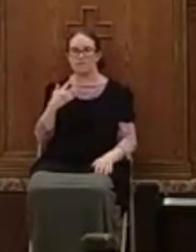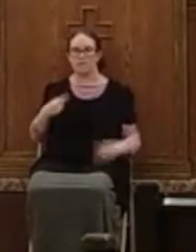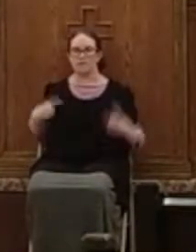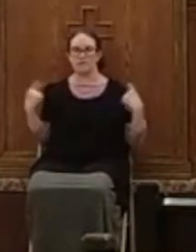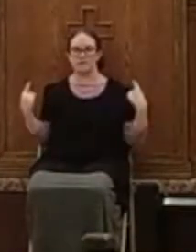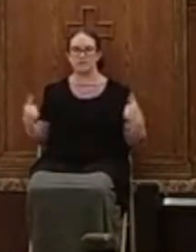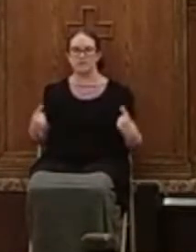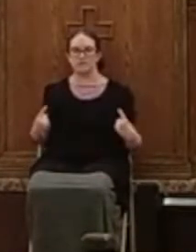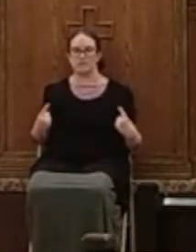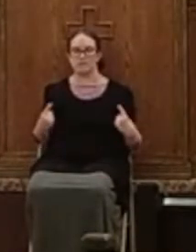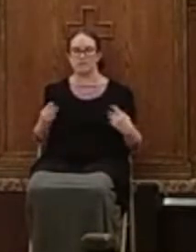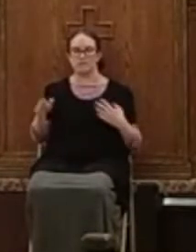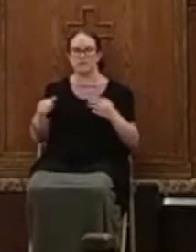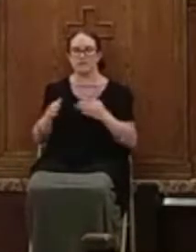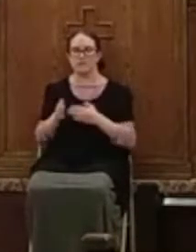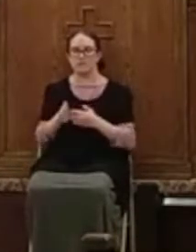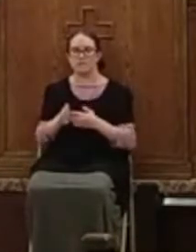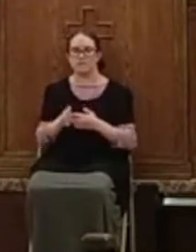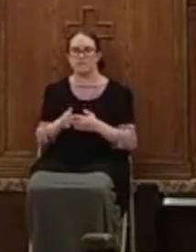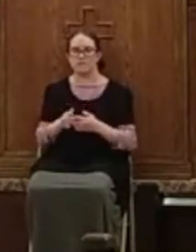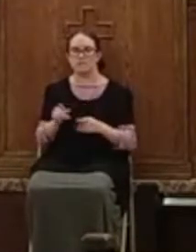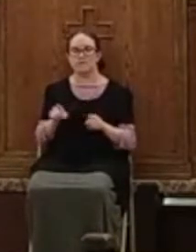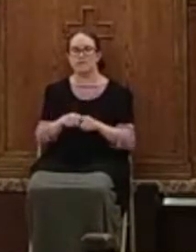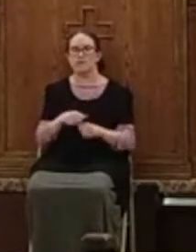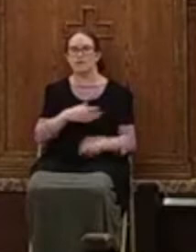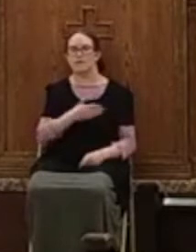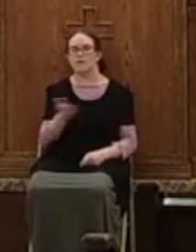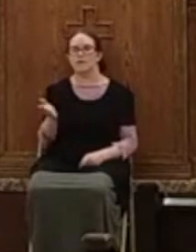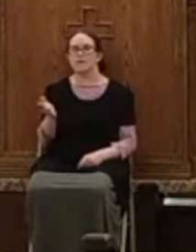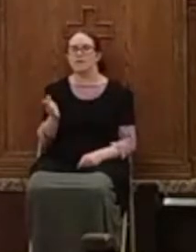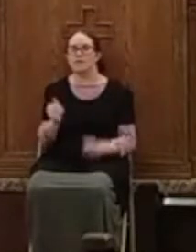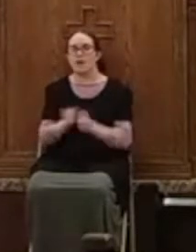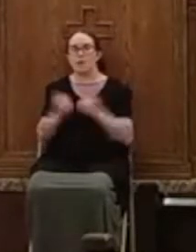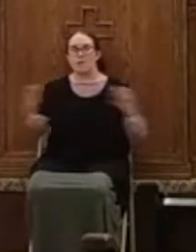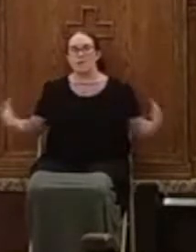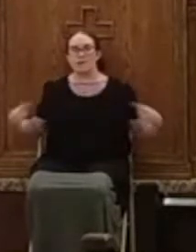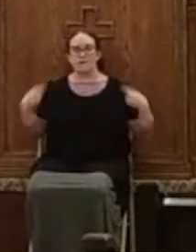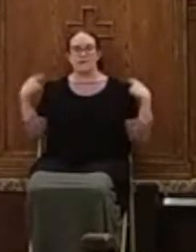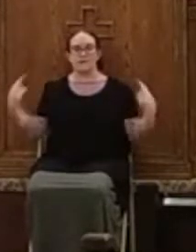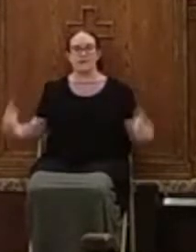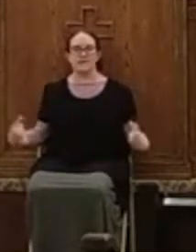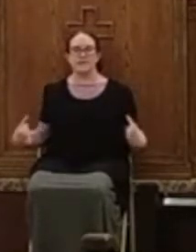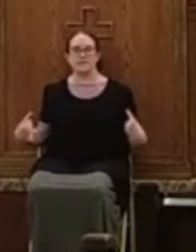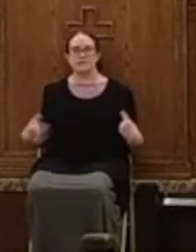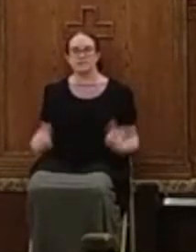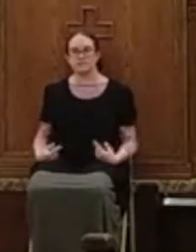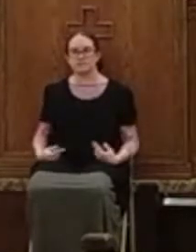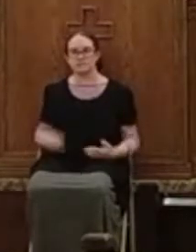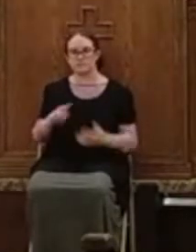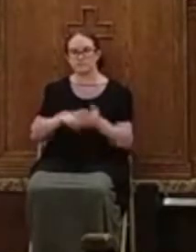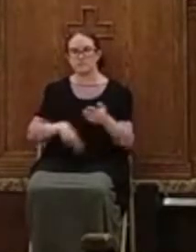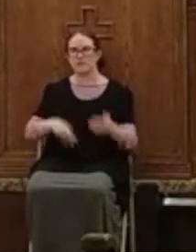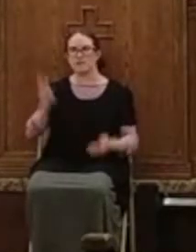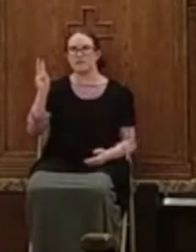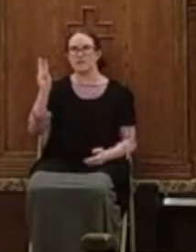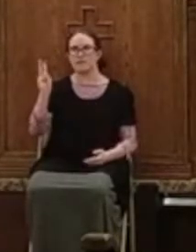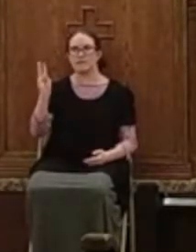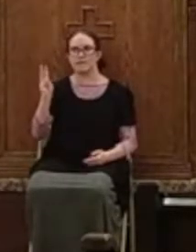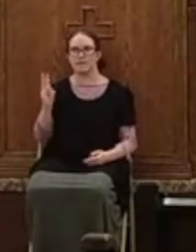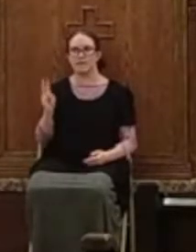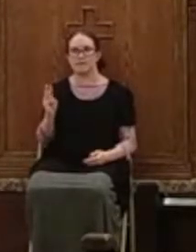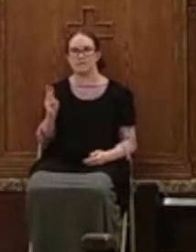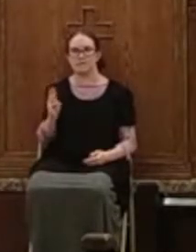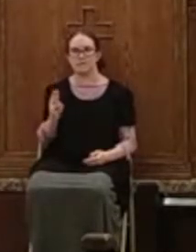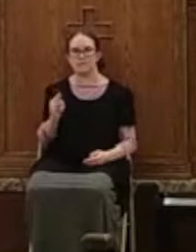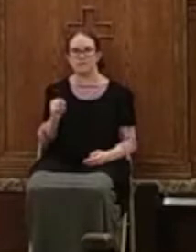but was in all points tempted like as we are, yet without sin. Verse 16. Let